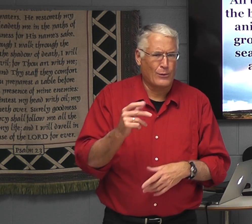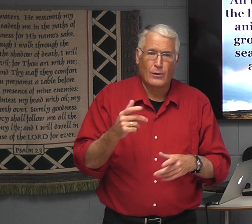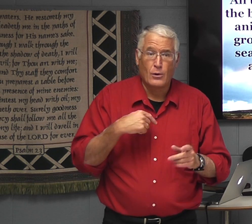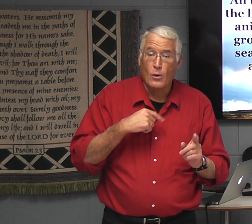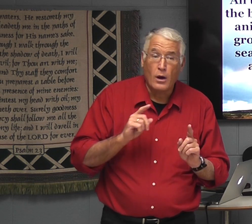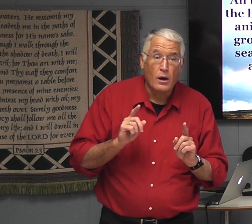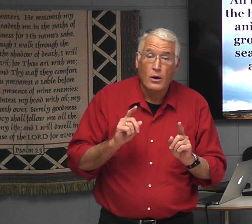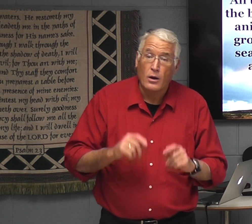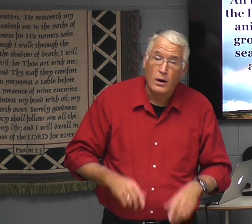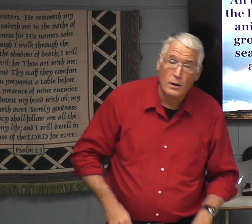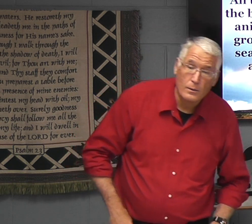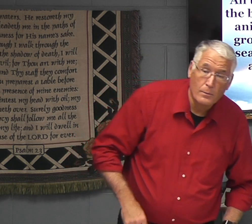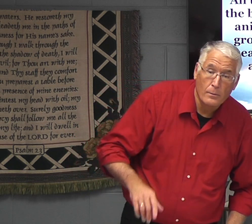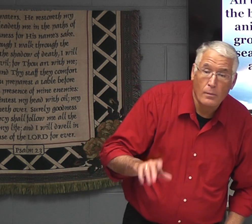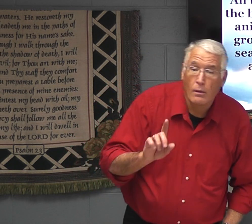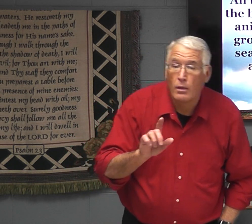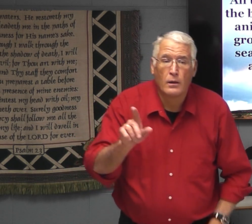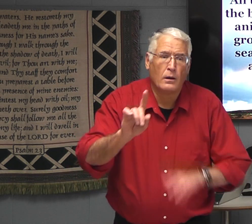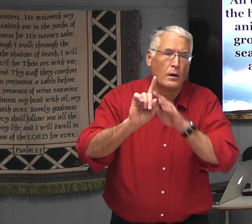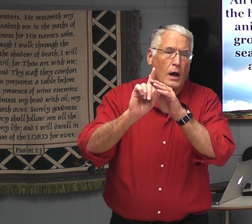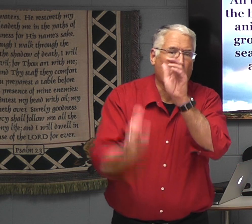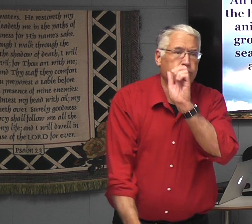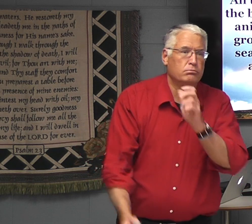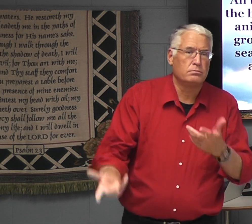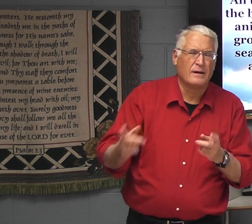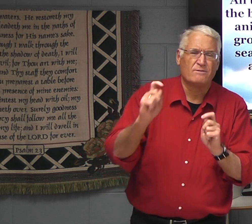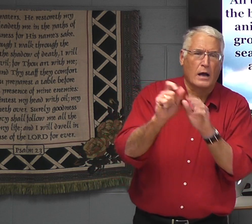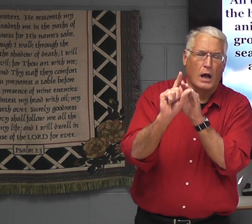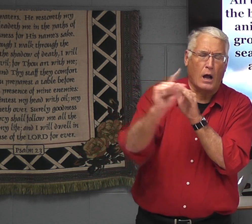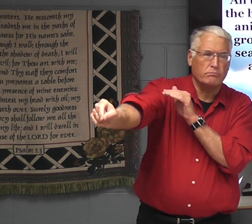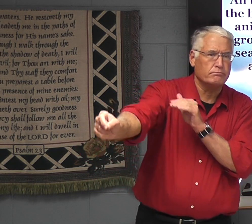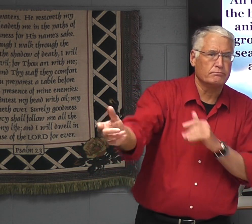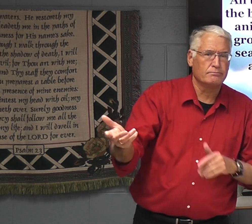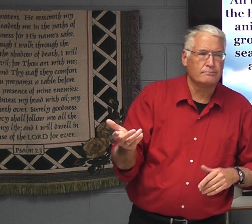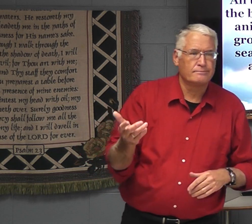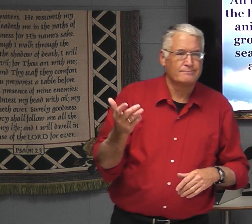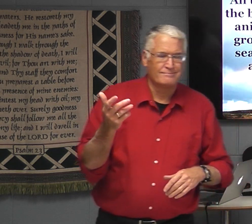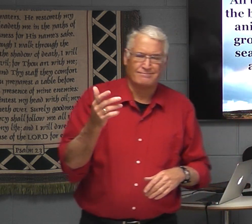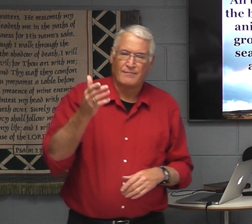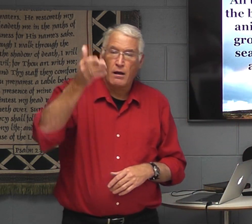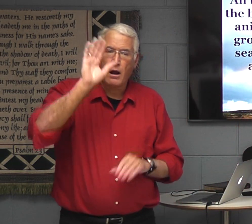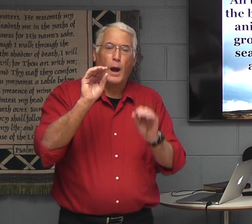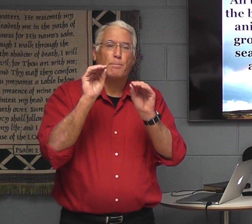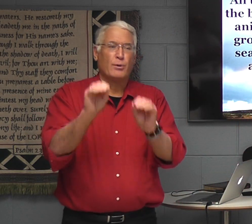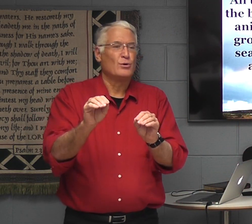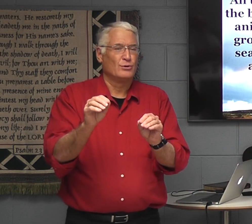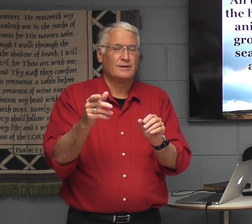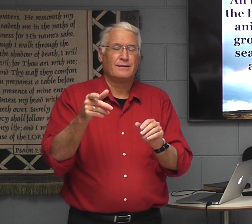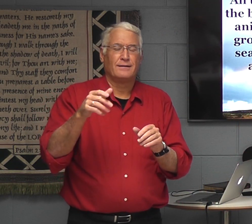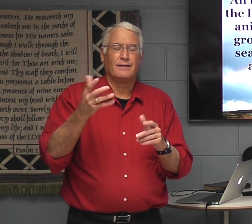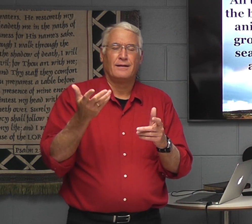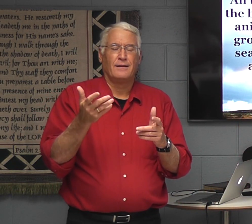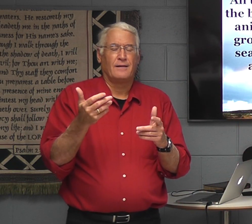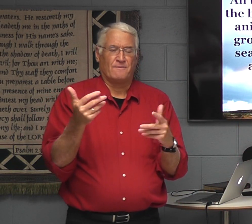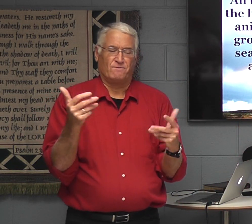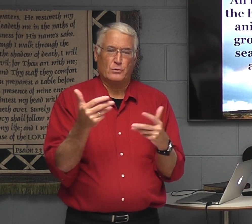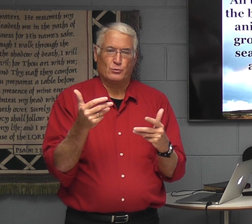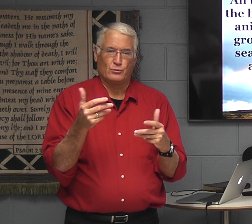But they're not friendly. They don't just come right up to you. They're gone fast. They take off.